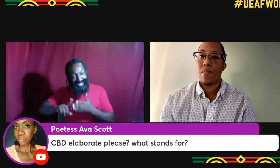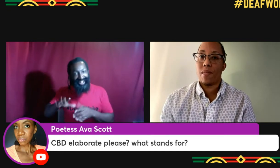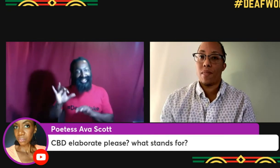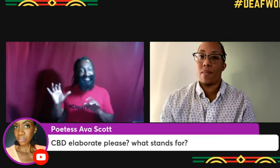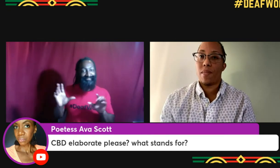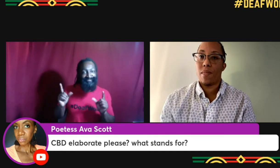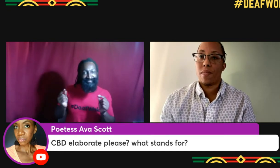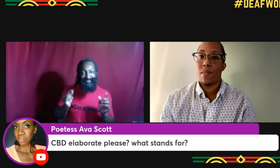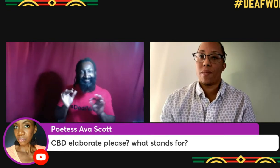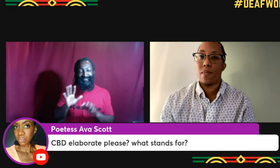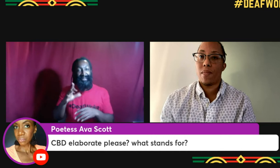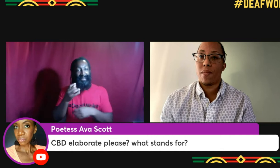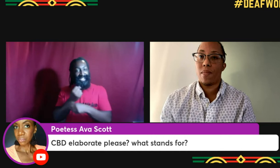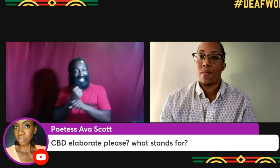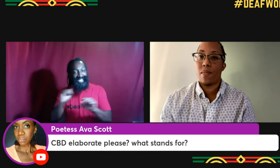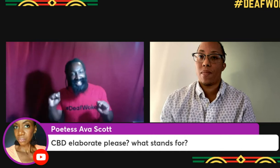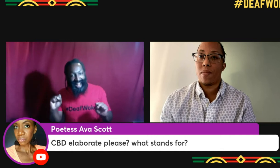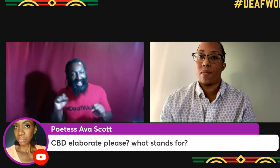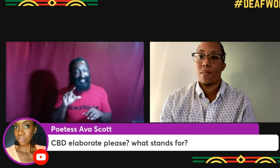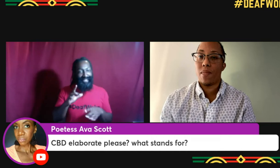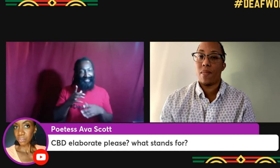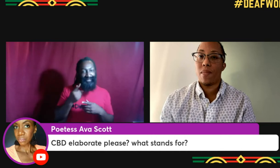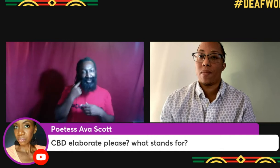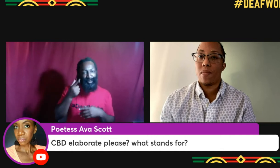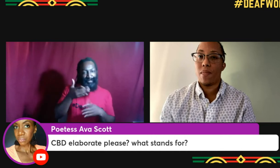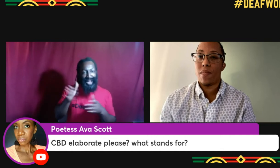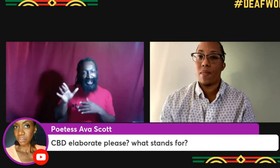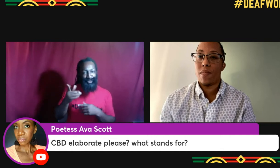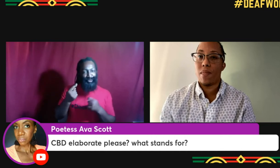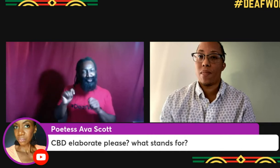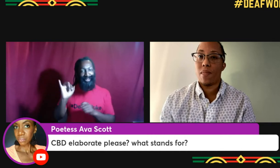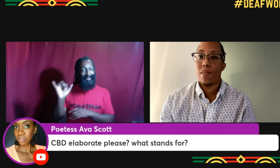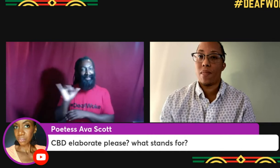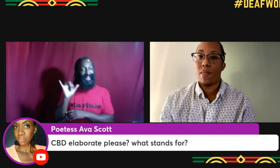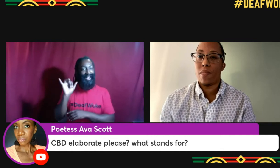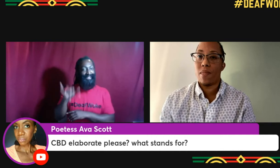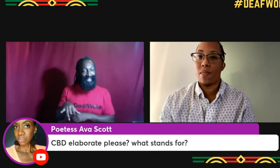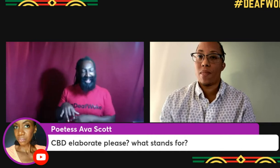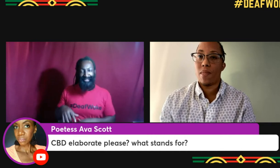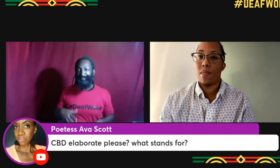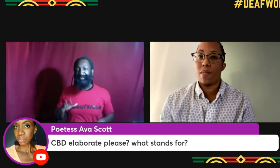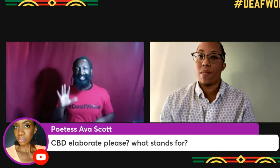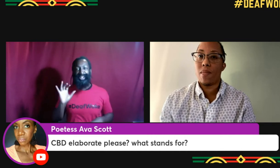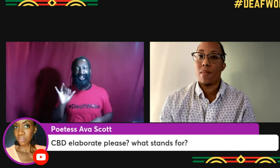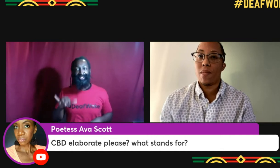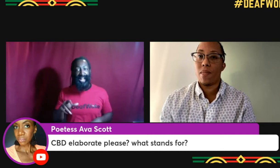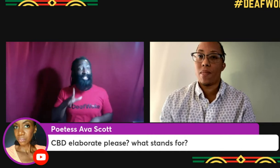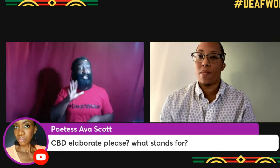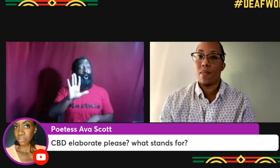listen, we're not doctors, so please, you know, speak to your provider,